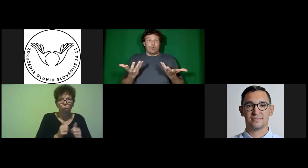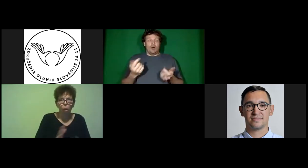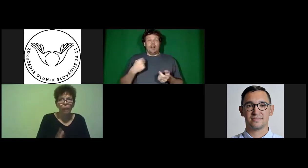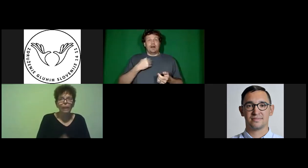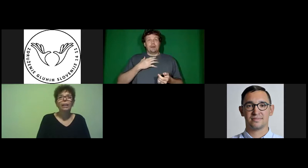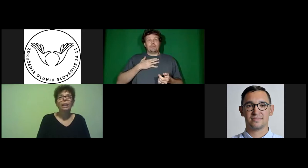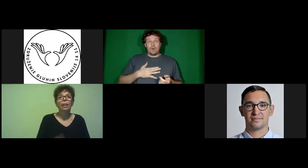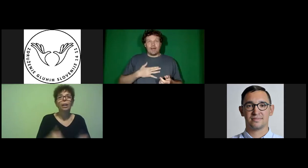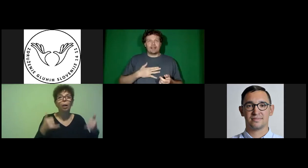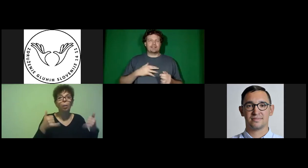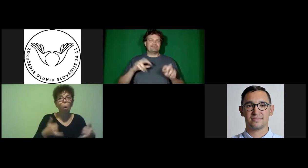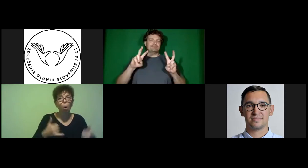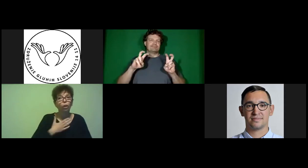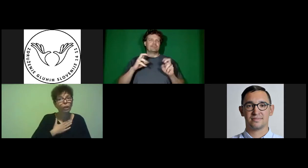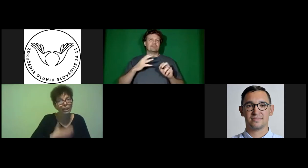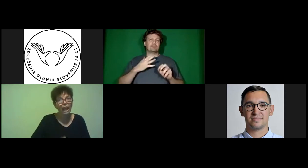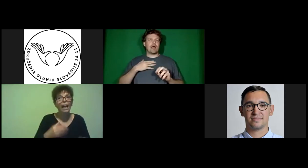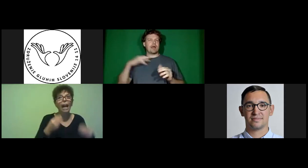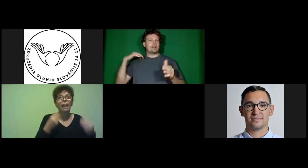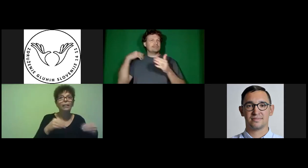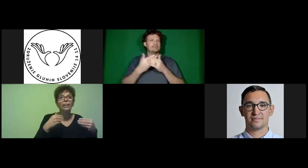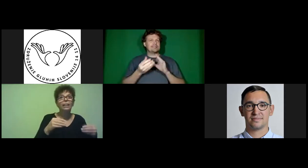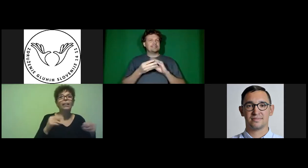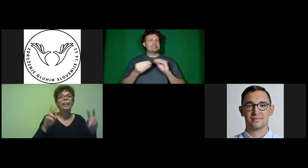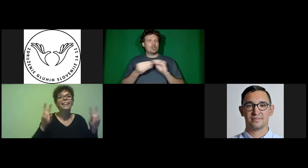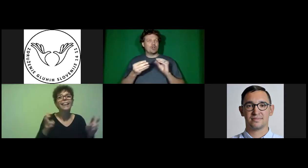thanks to being a member of the basketball team.